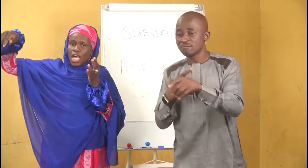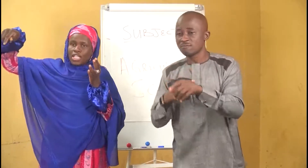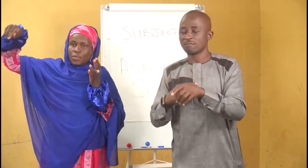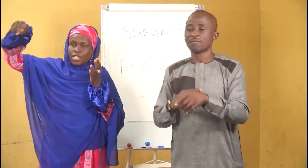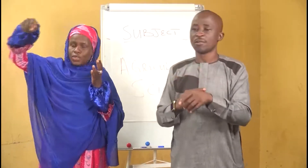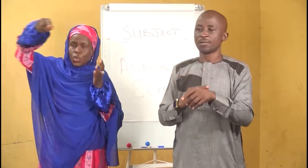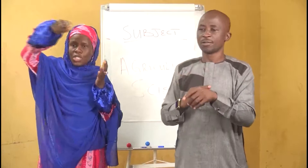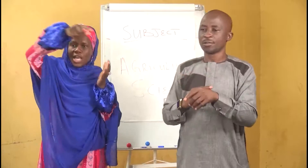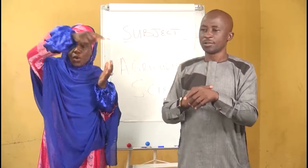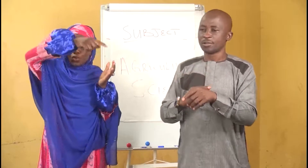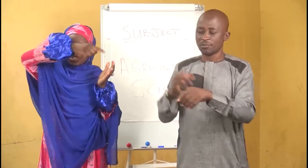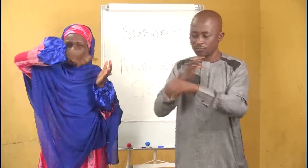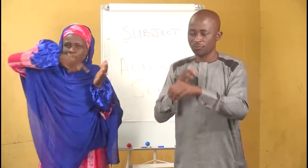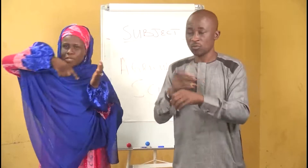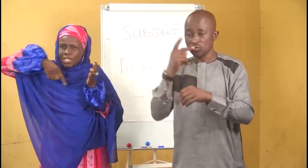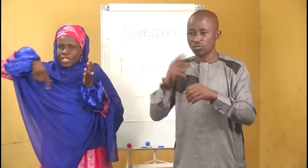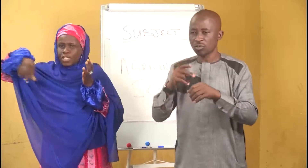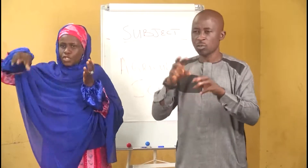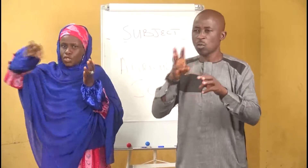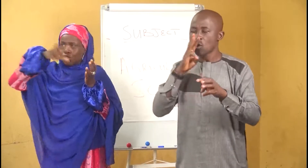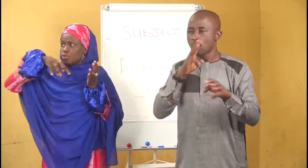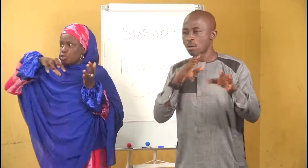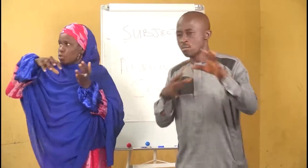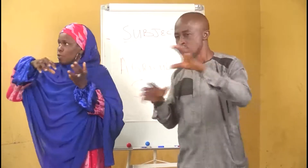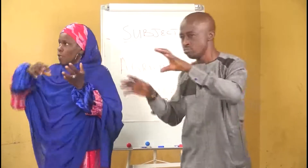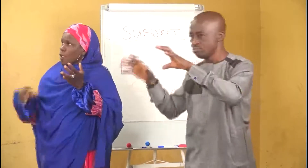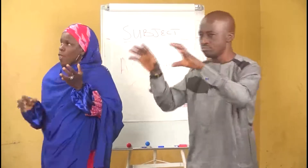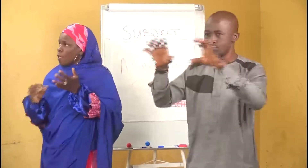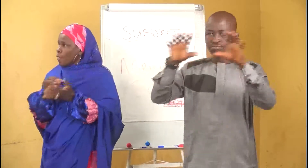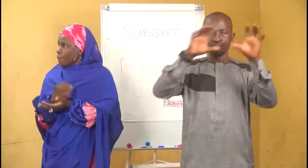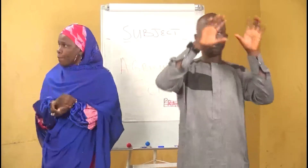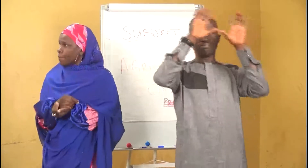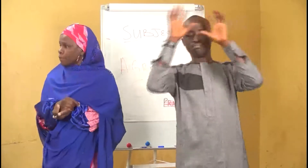be spreading the water on what? Even distribution.